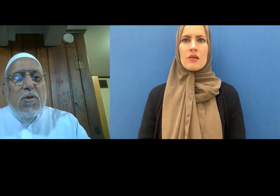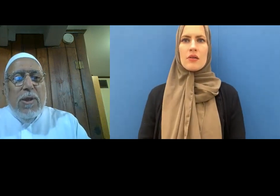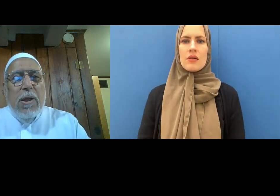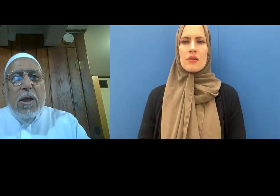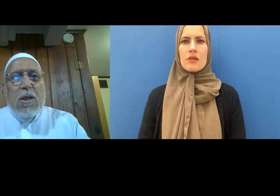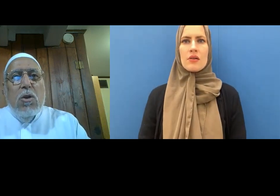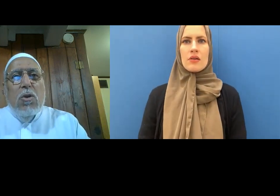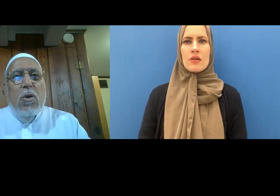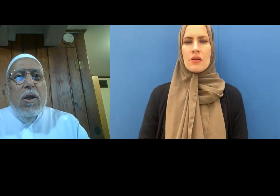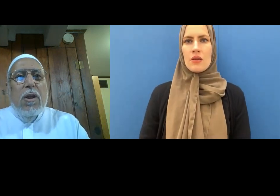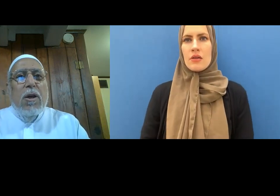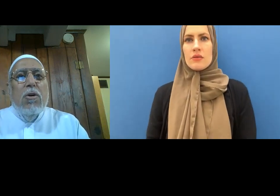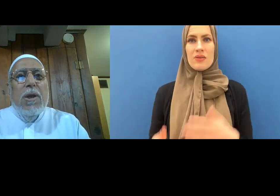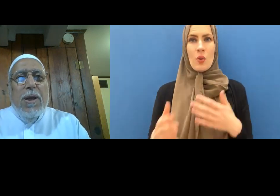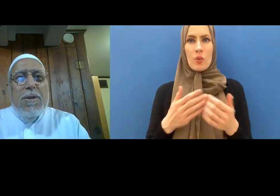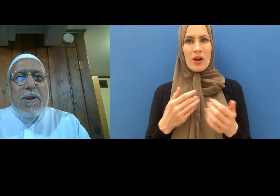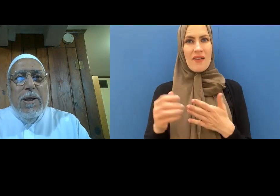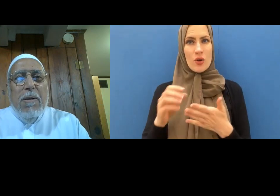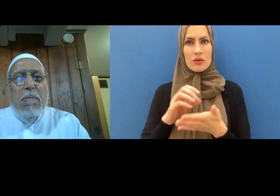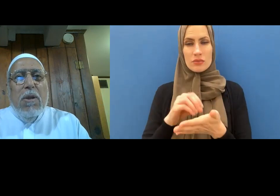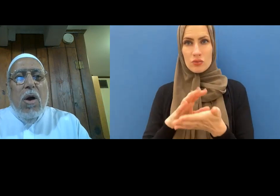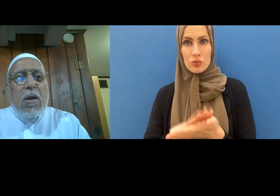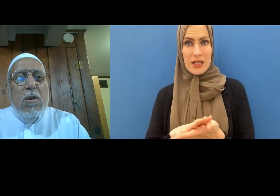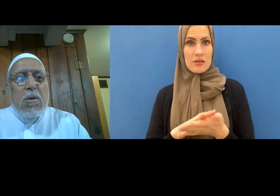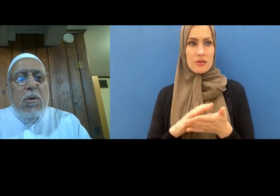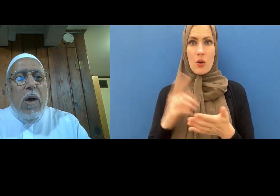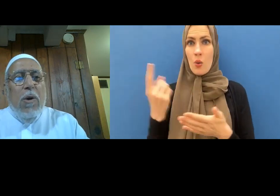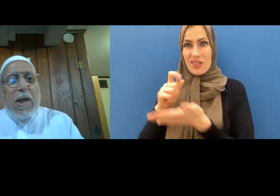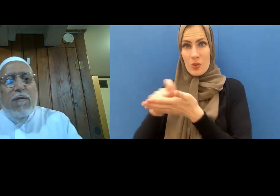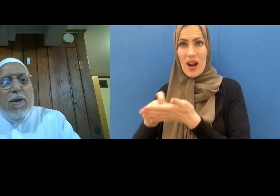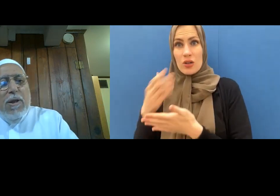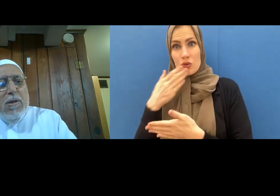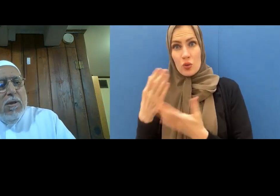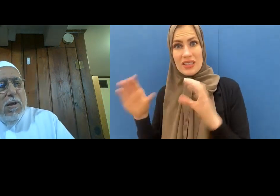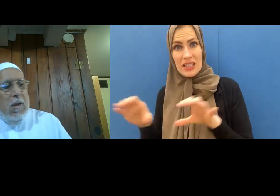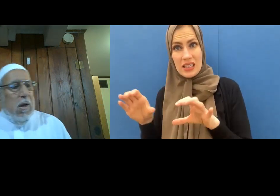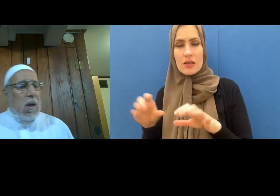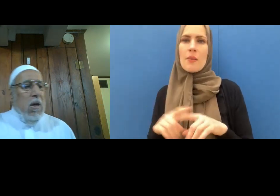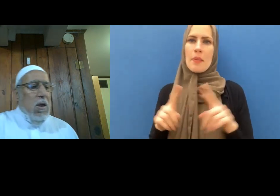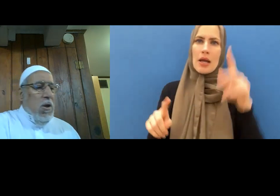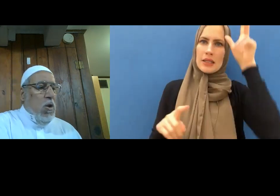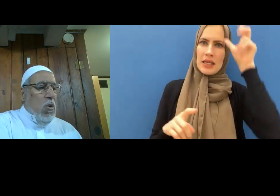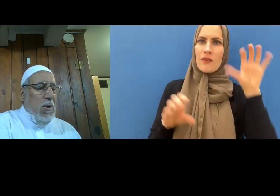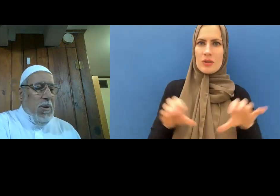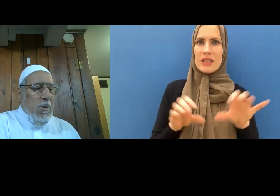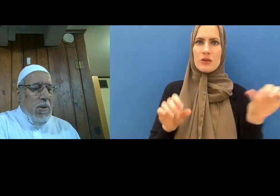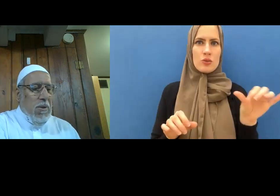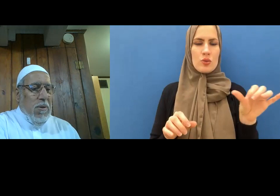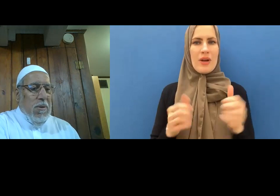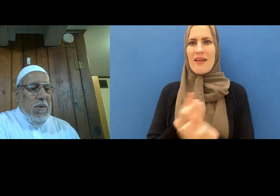what is written is not only the good deeds, but also our evil deeds are